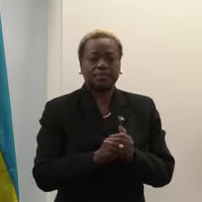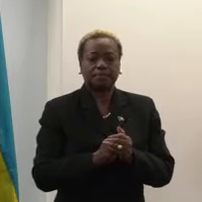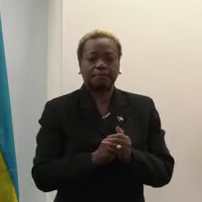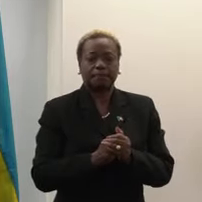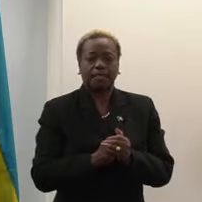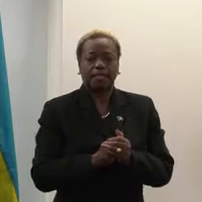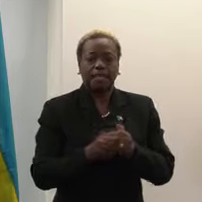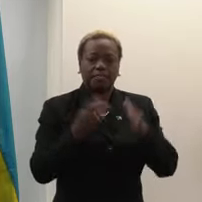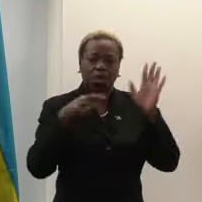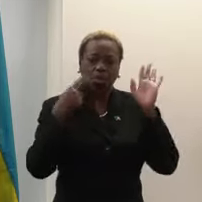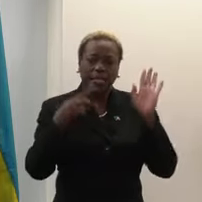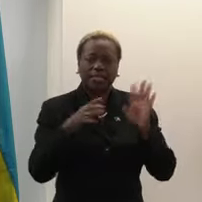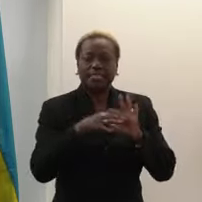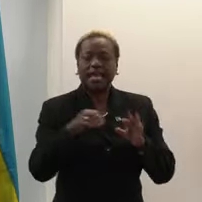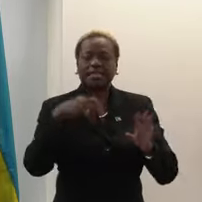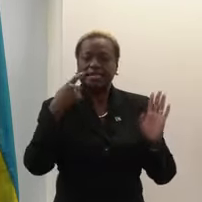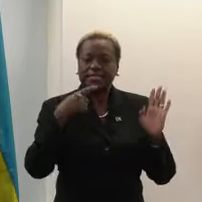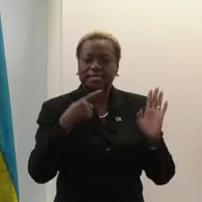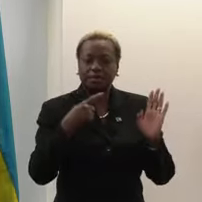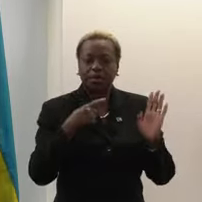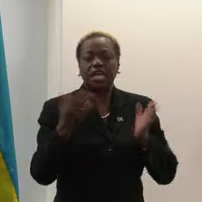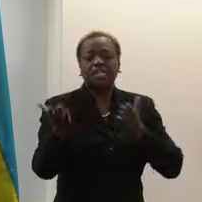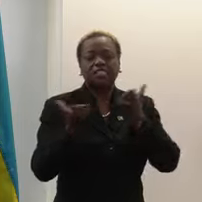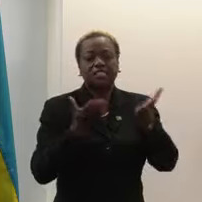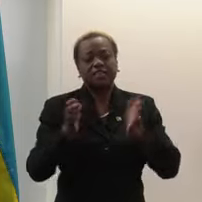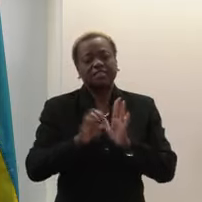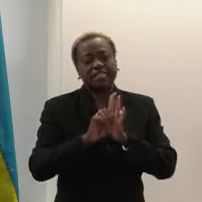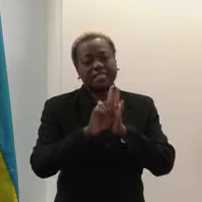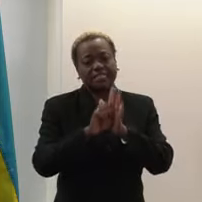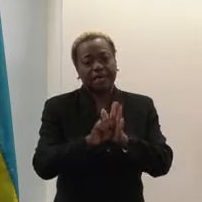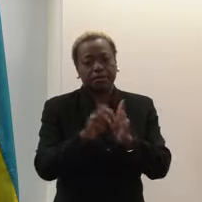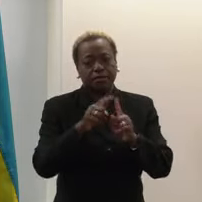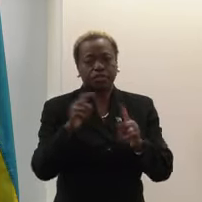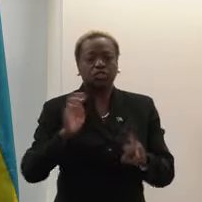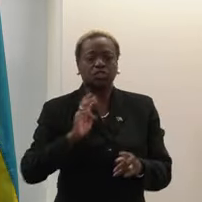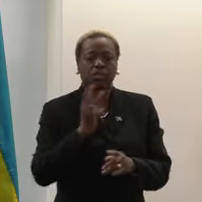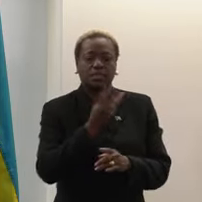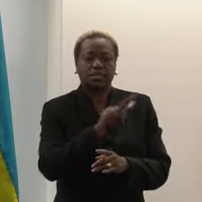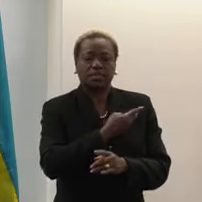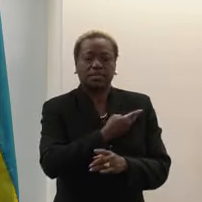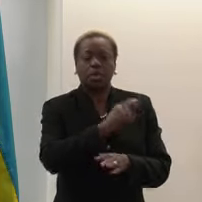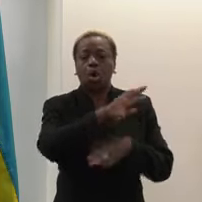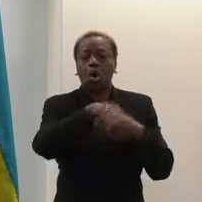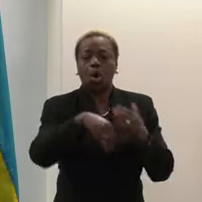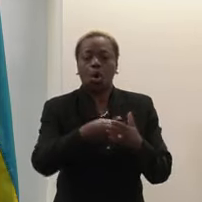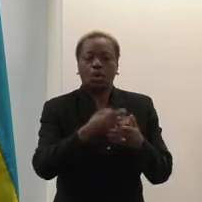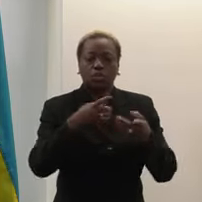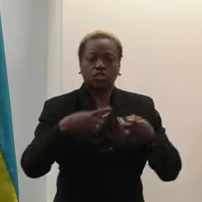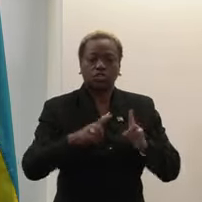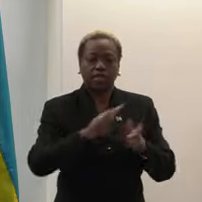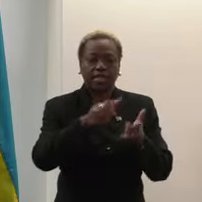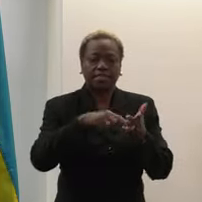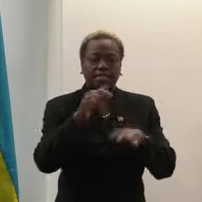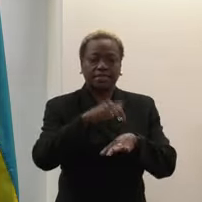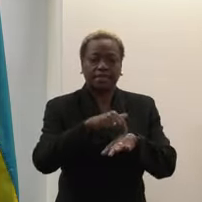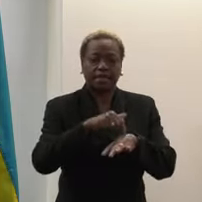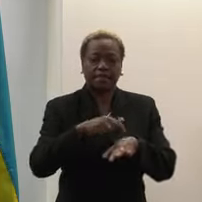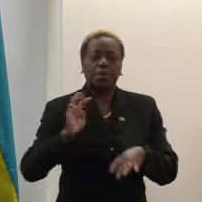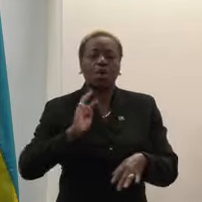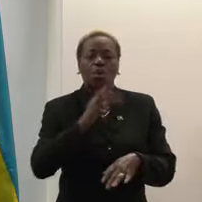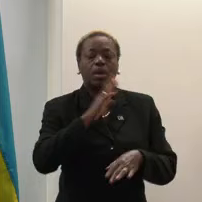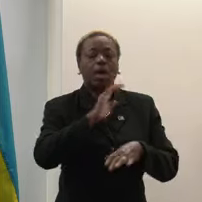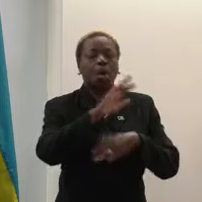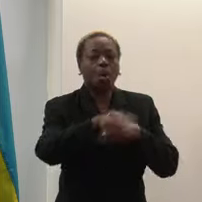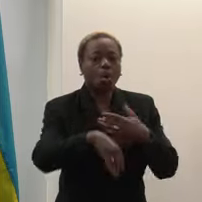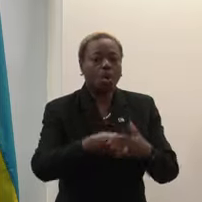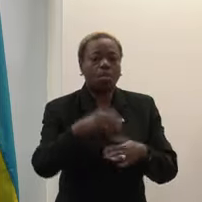Their witness and testimony serve as an example to us all during this time. We are all called